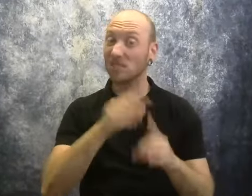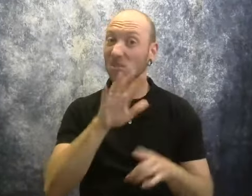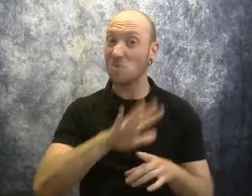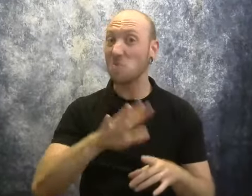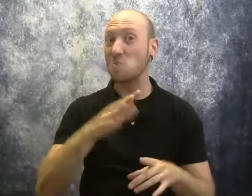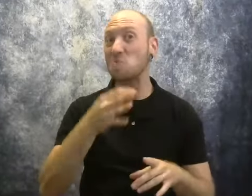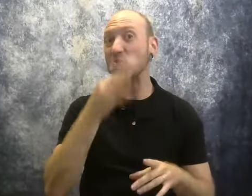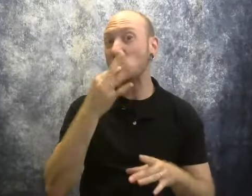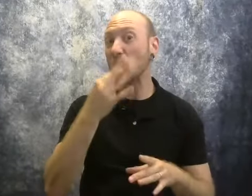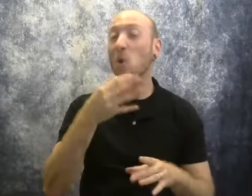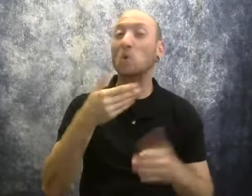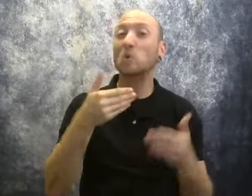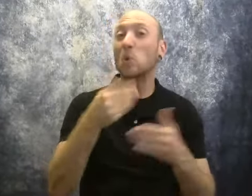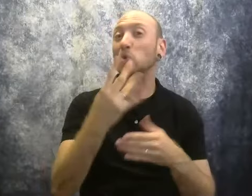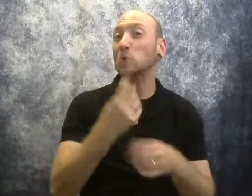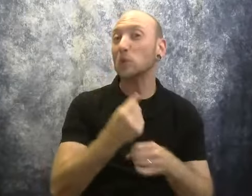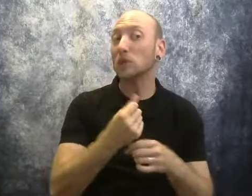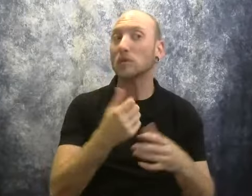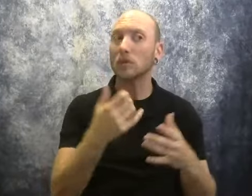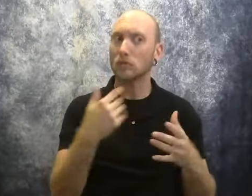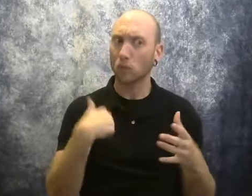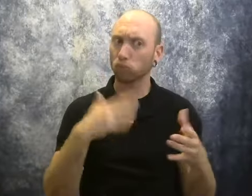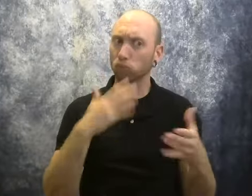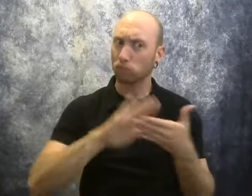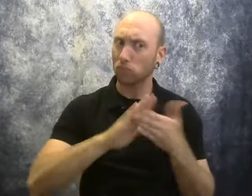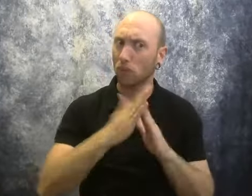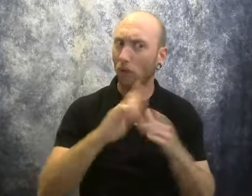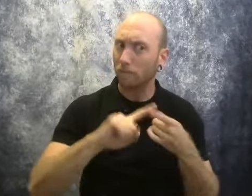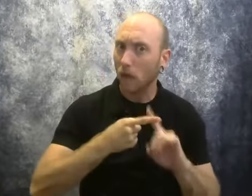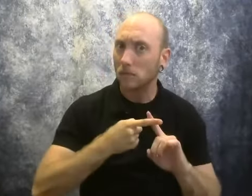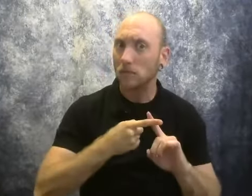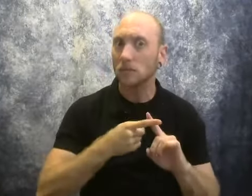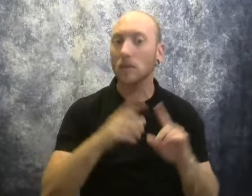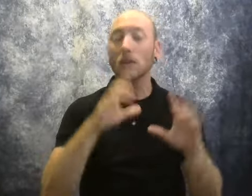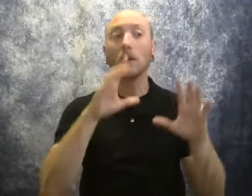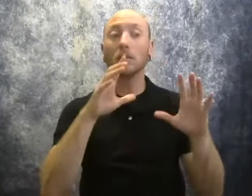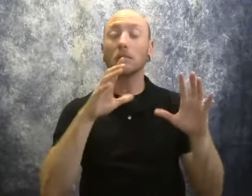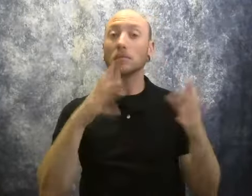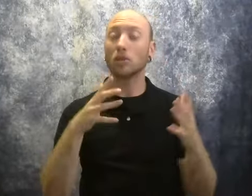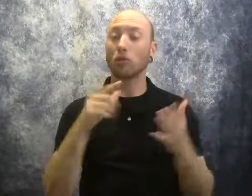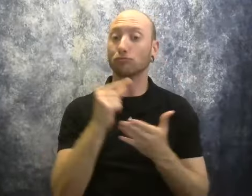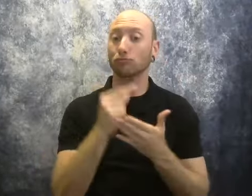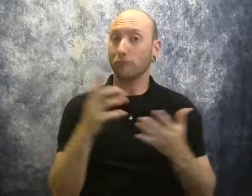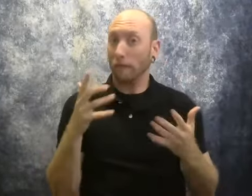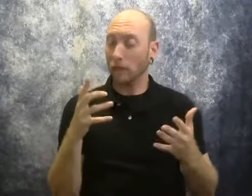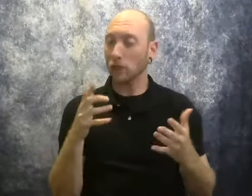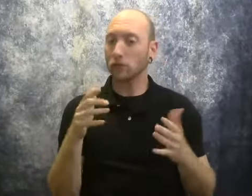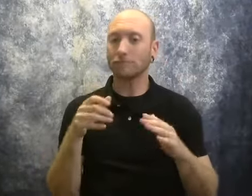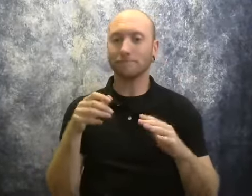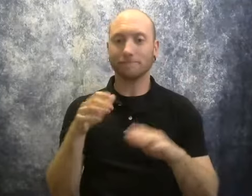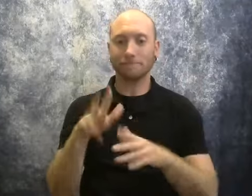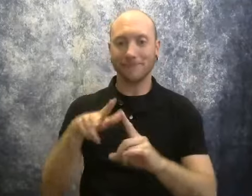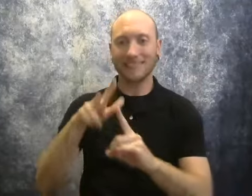men, we formed close bonds that we still carry today. And I was finally posted to